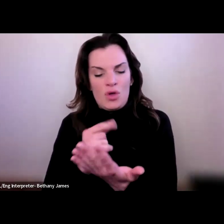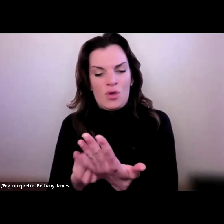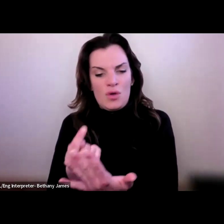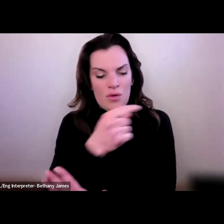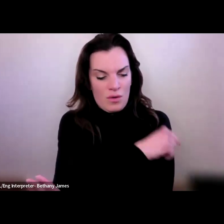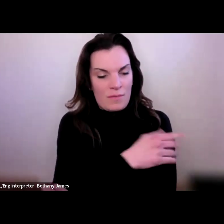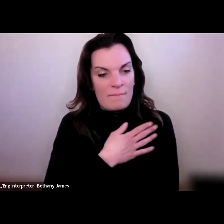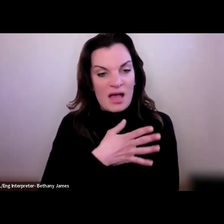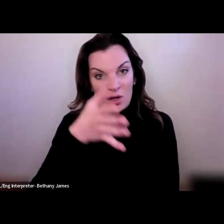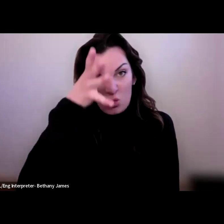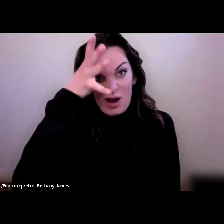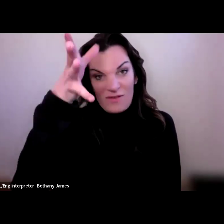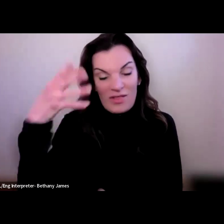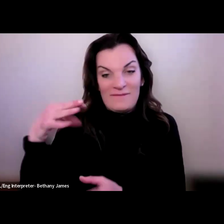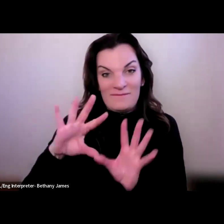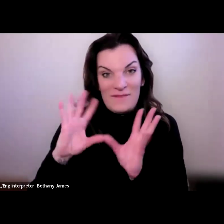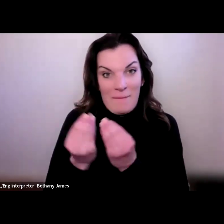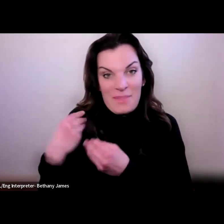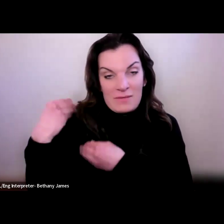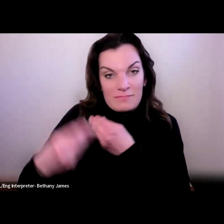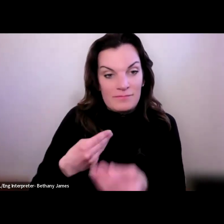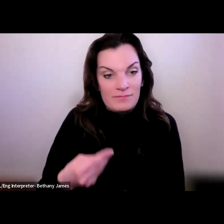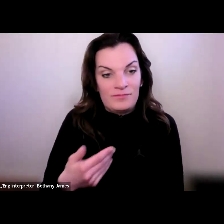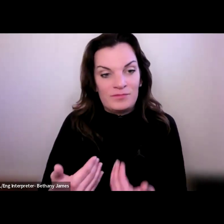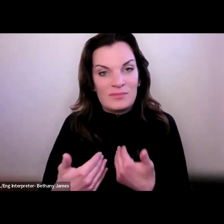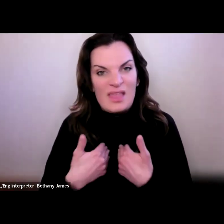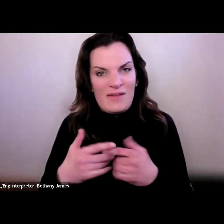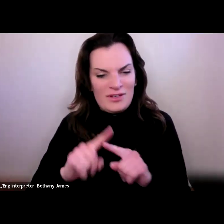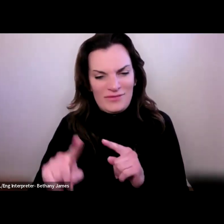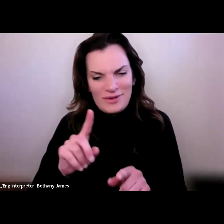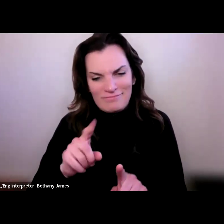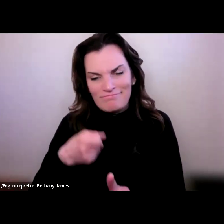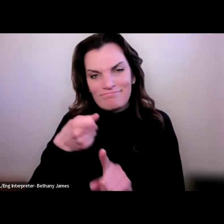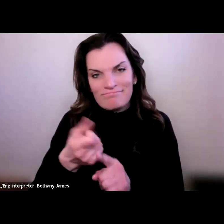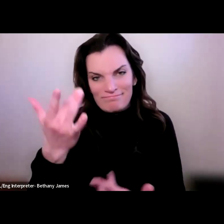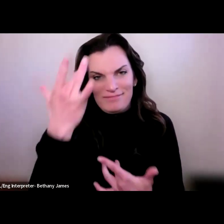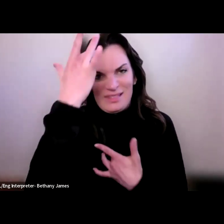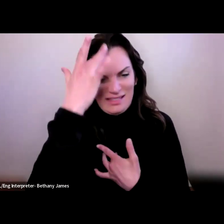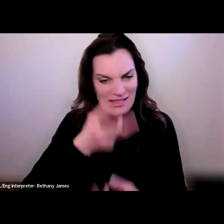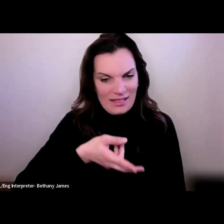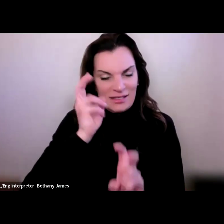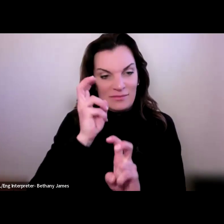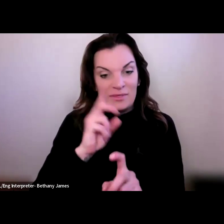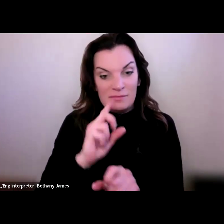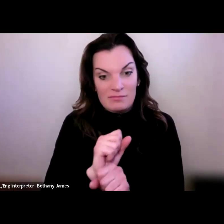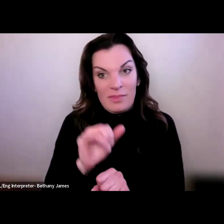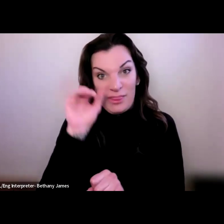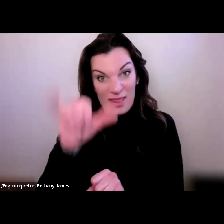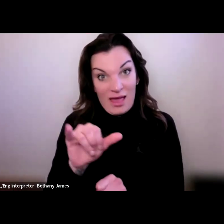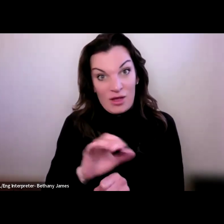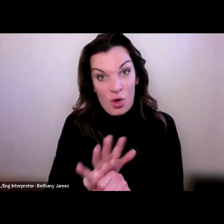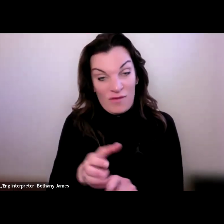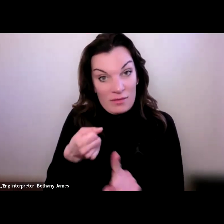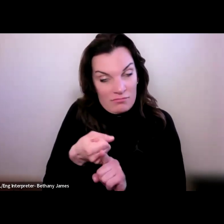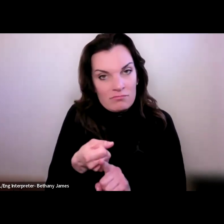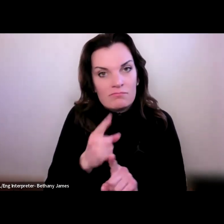my grandfather's line in the family all have Ehlers-Danlos, and it has all started to flare up with everyone getting